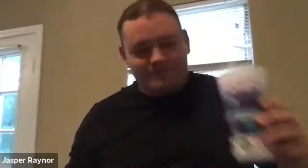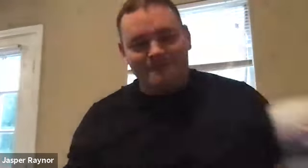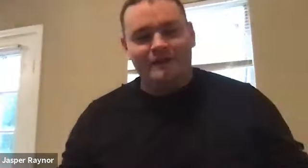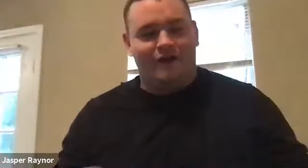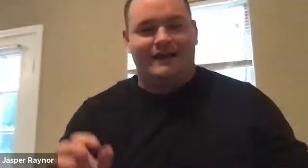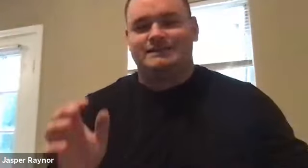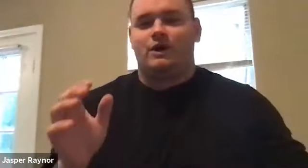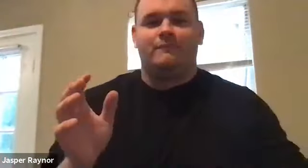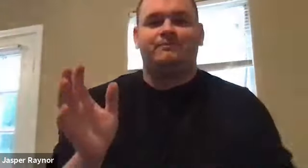All right, so